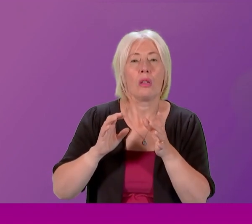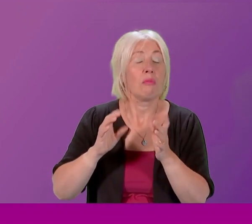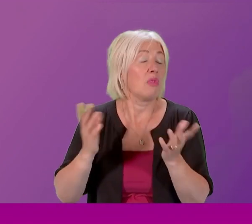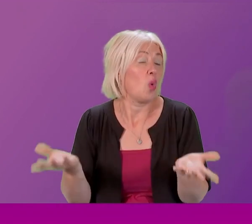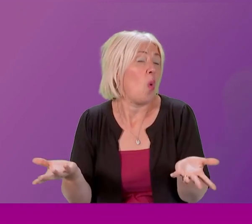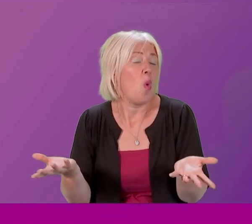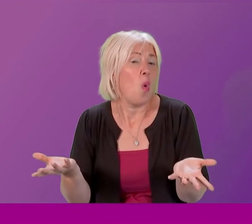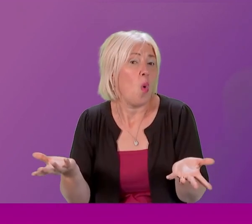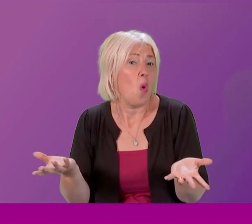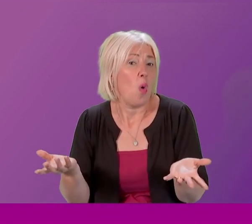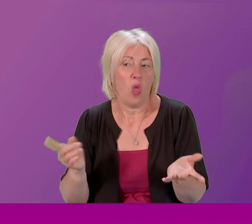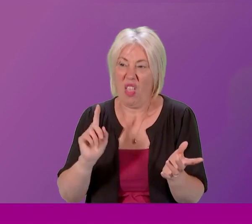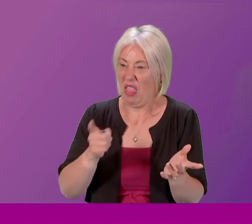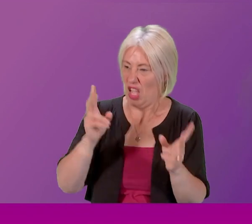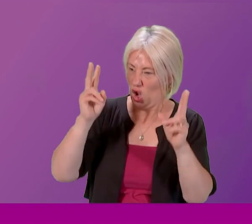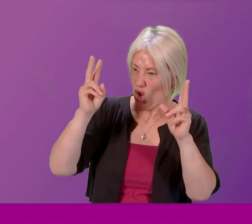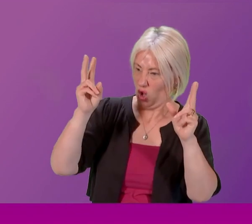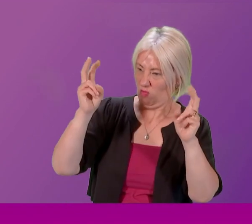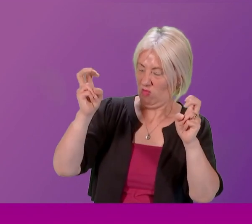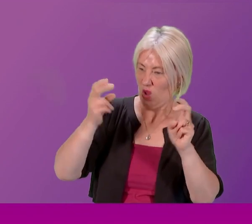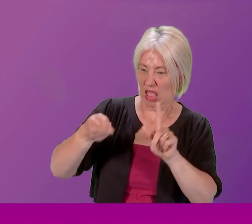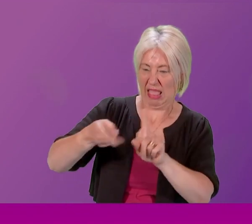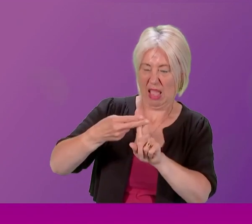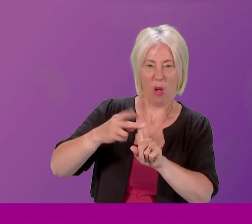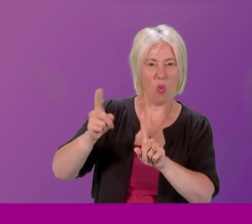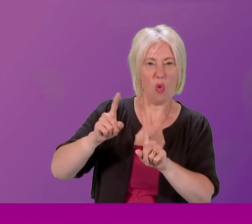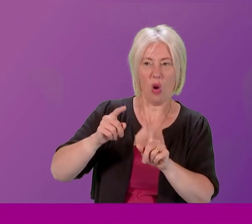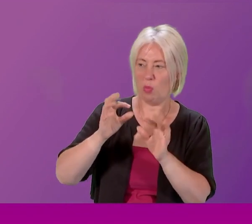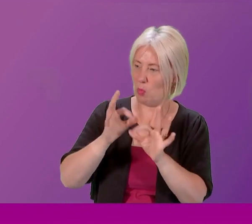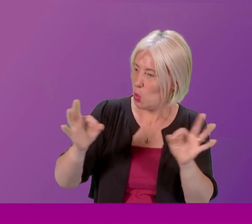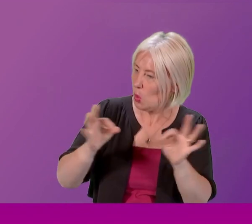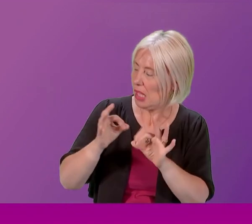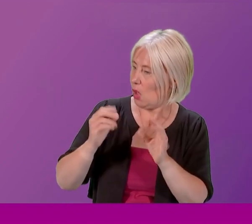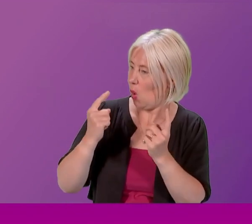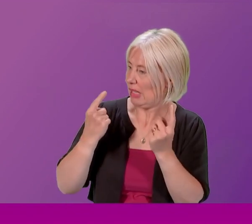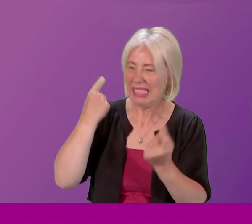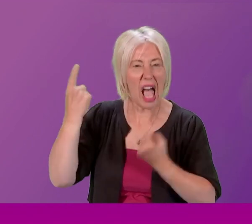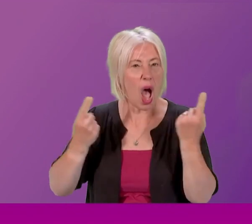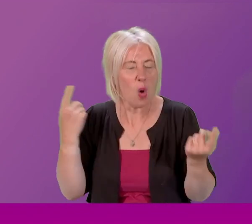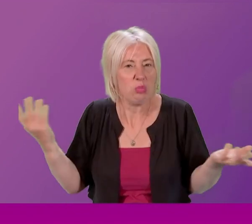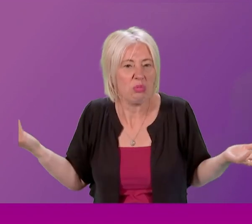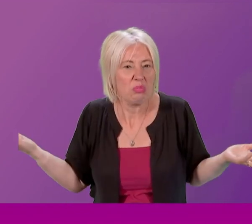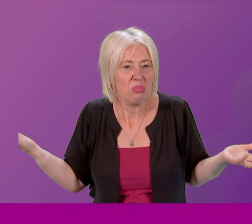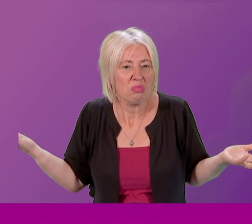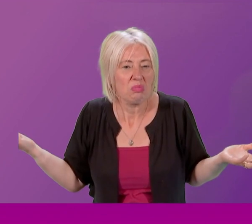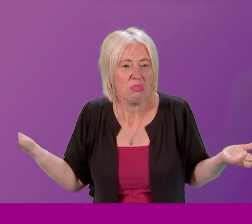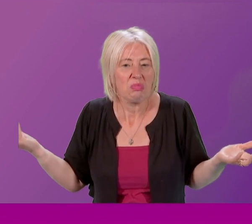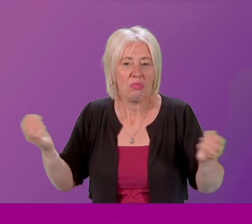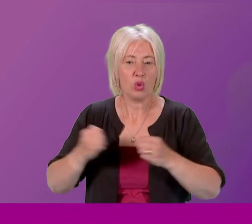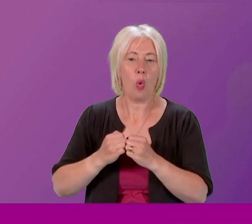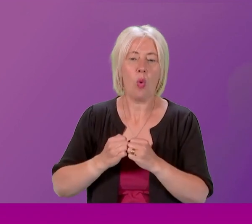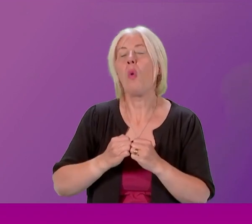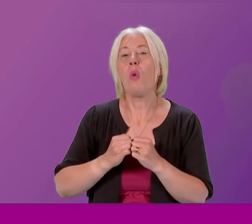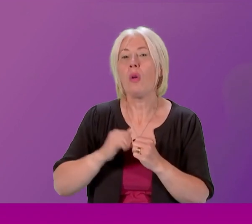And so what do you call that? Do you call that music? Do you call it sound? What do you call it, you know? So